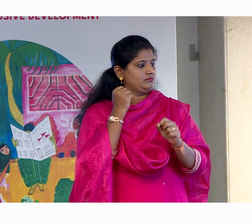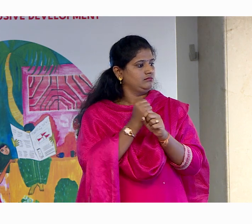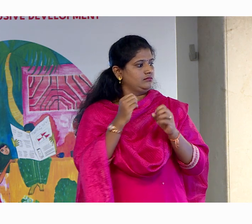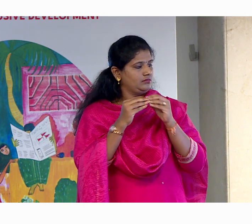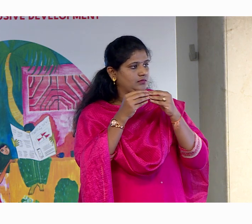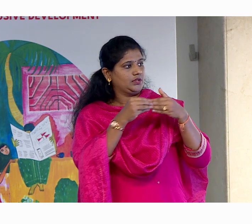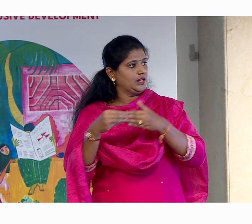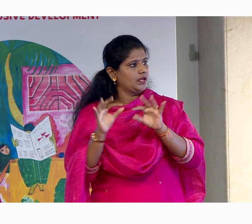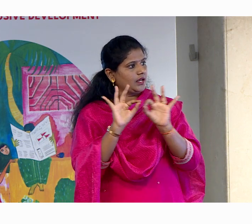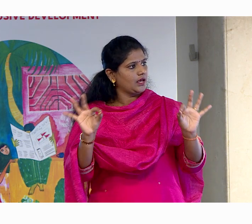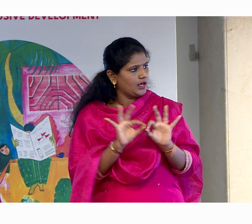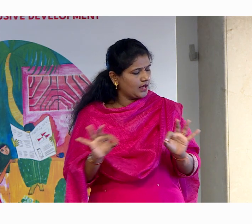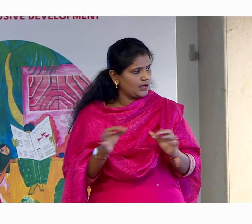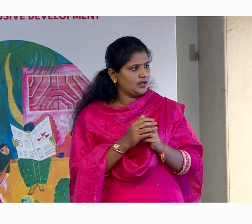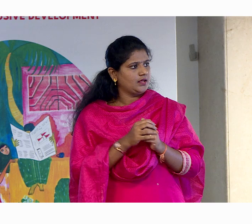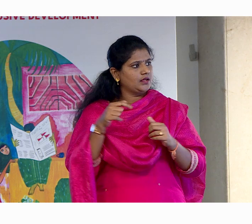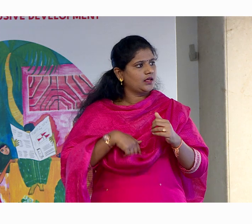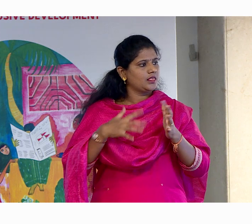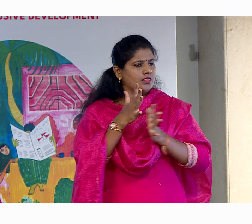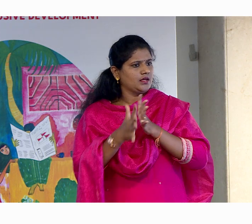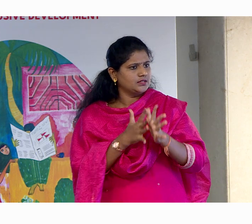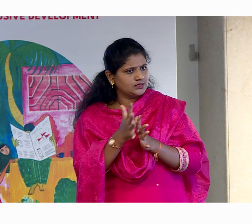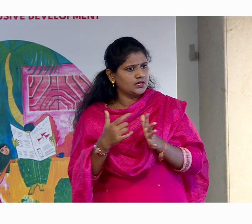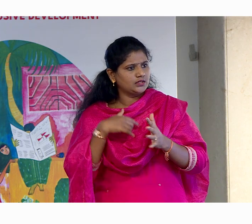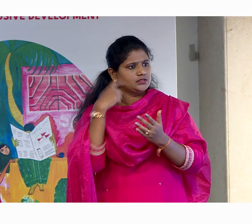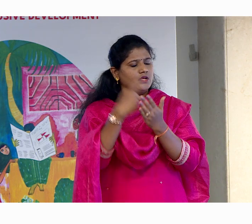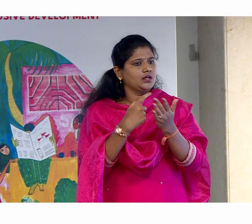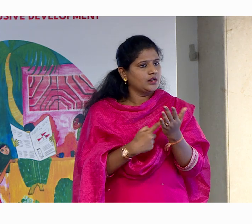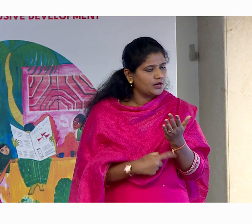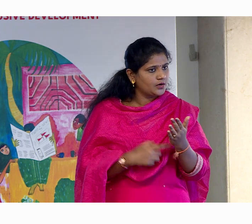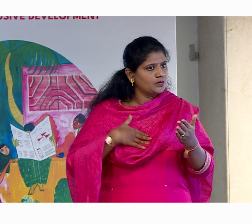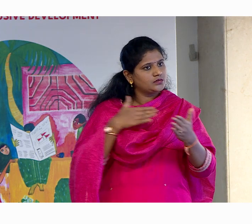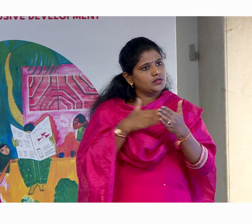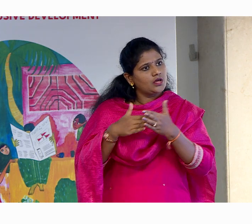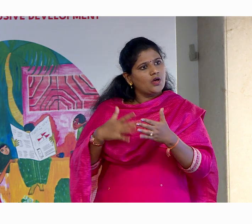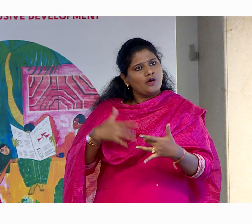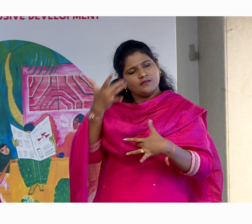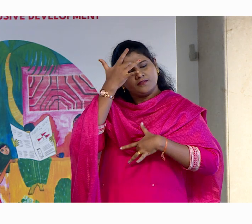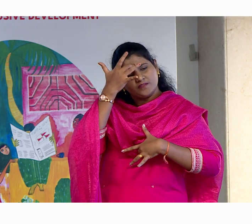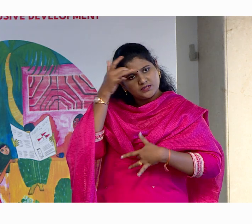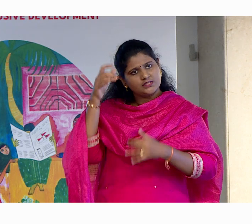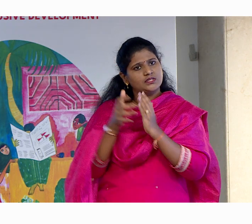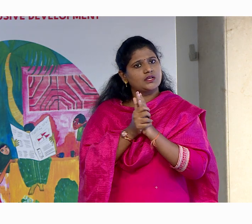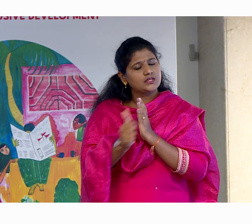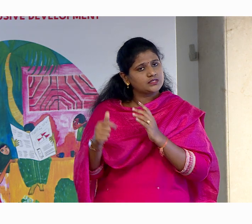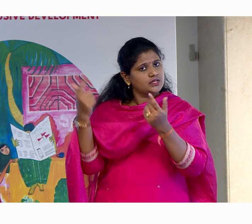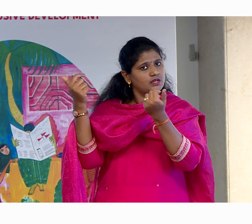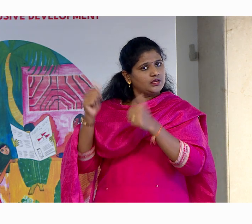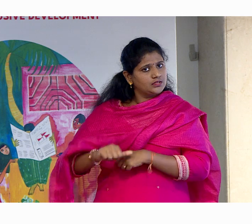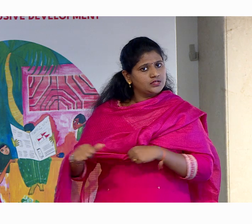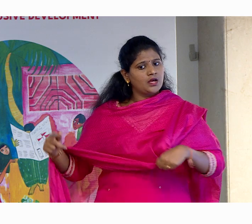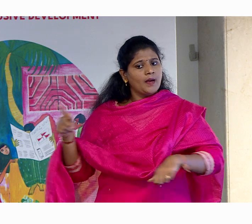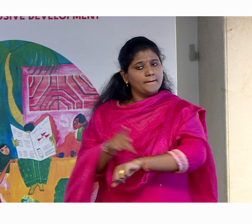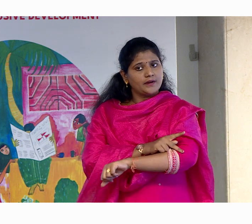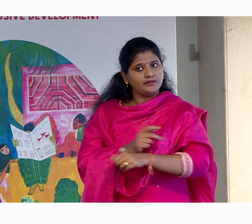which you know about, and you've got the science and the rules of thumb and the heuristics and the illness scripts and the technical skills that you acquired during your